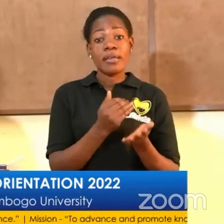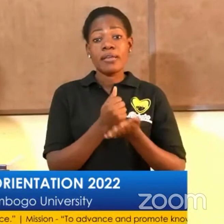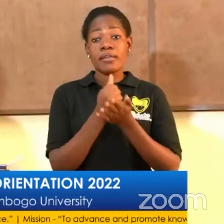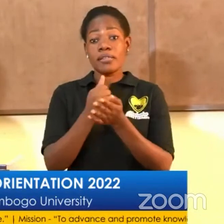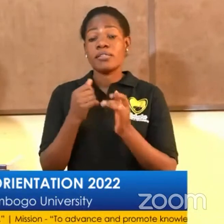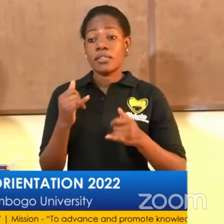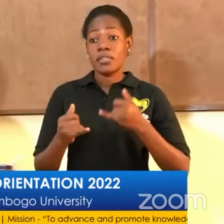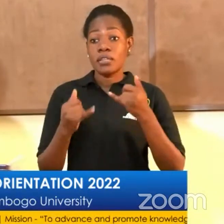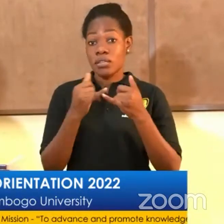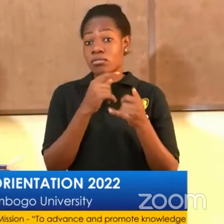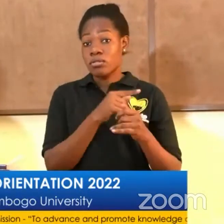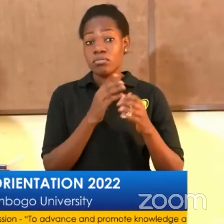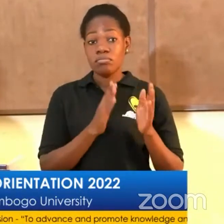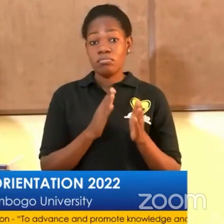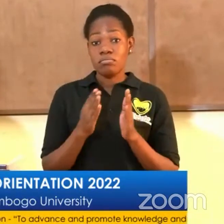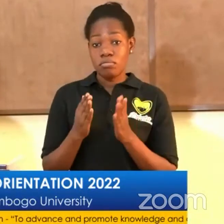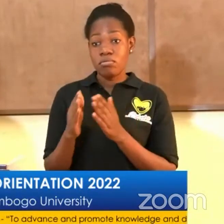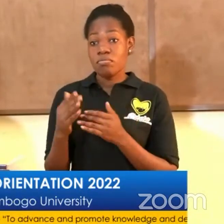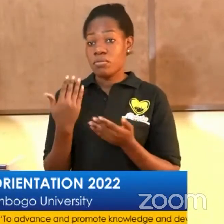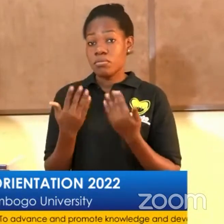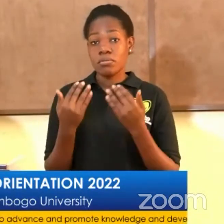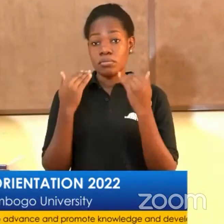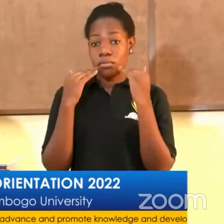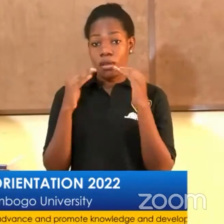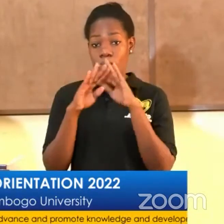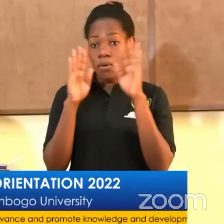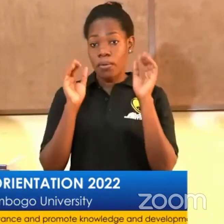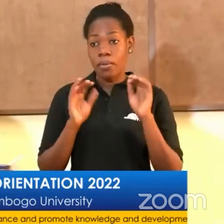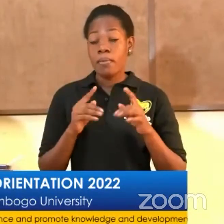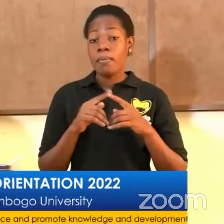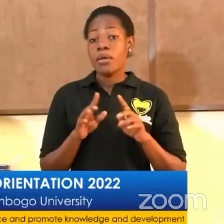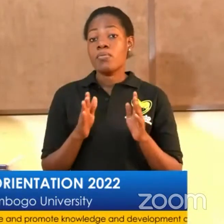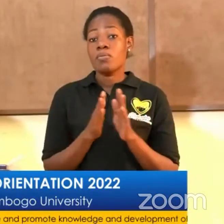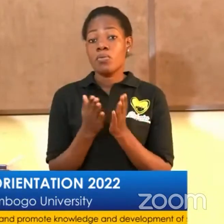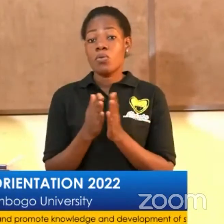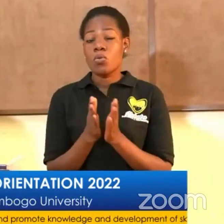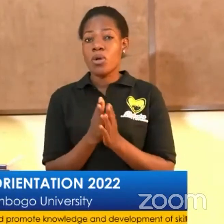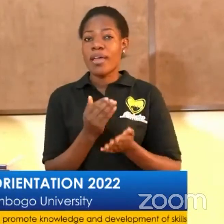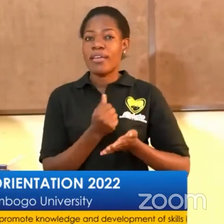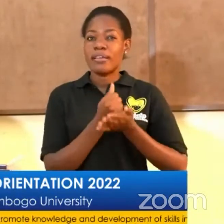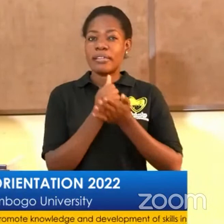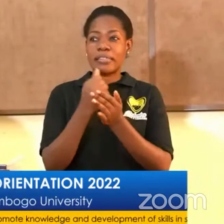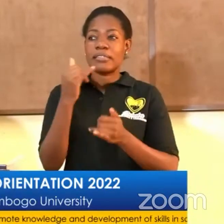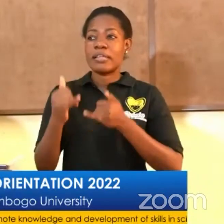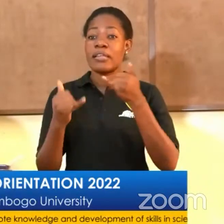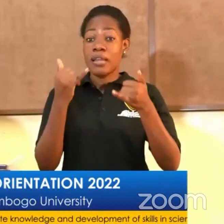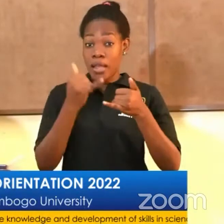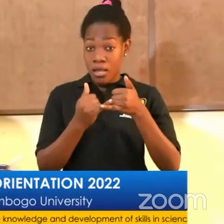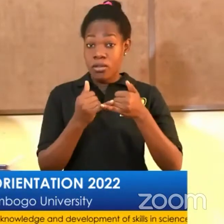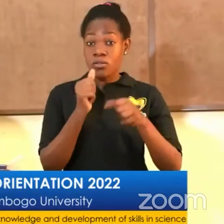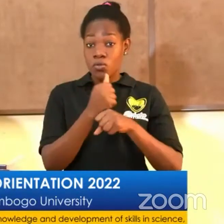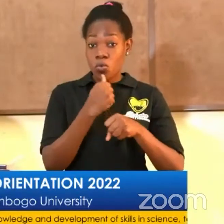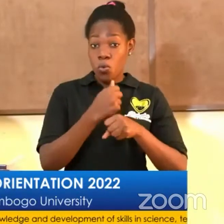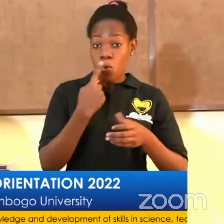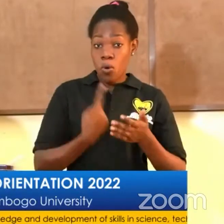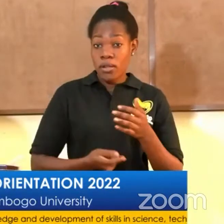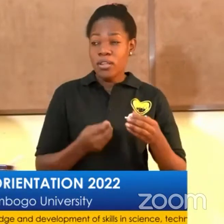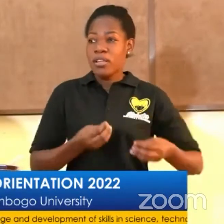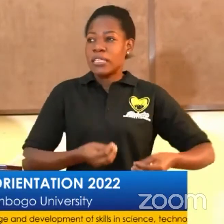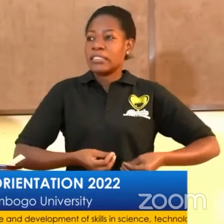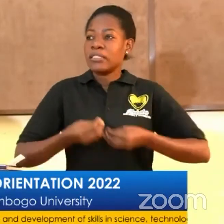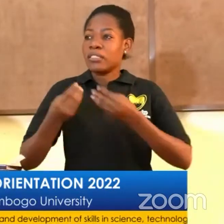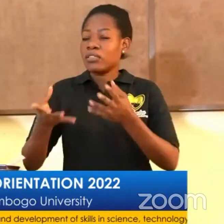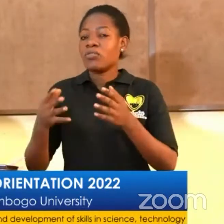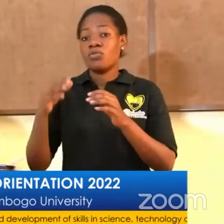you may not know about it, but Book Aid International gives Ugandan libraries and